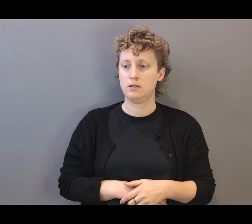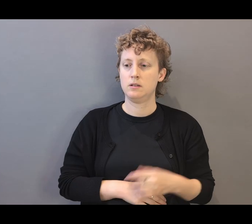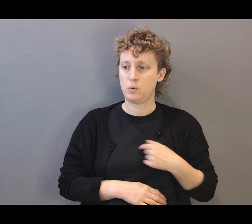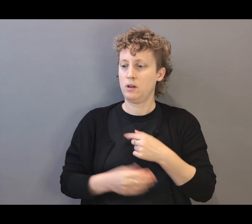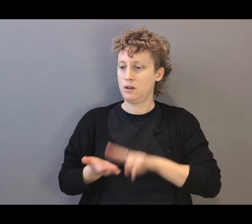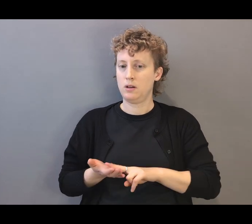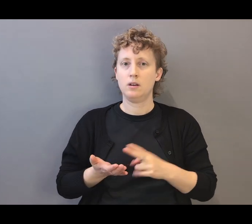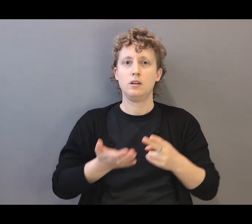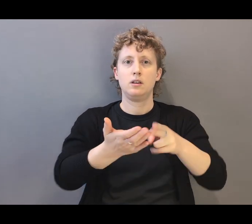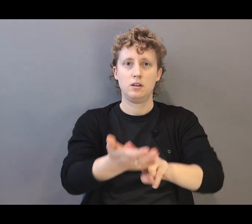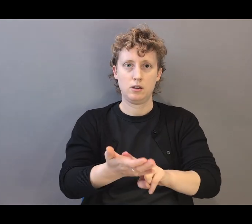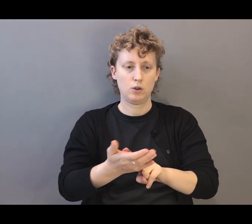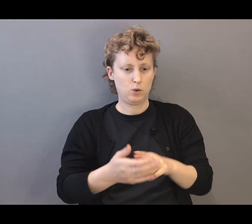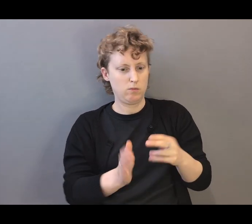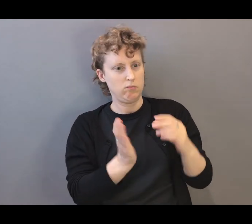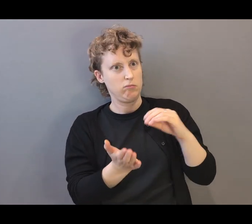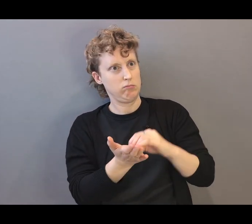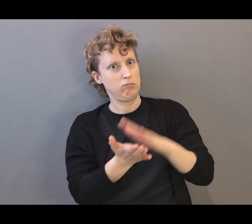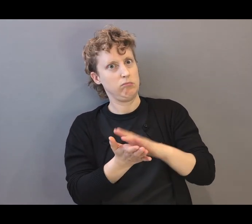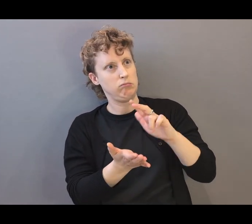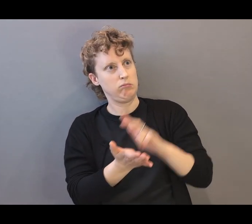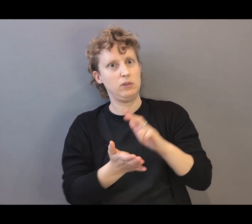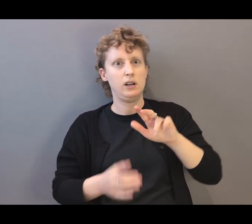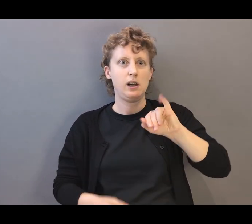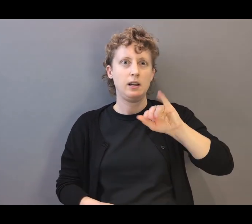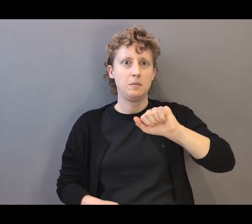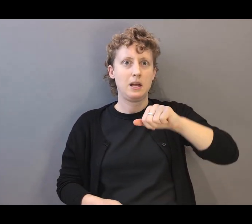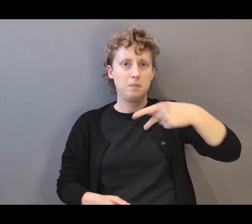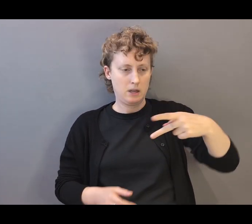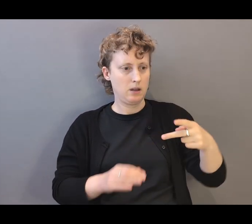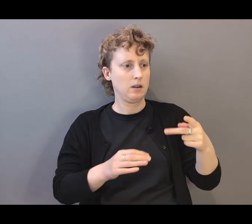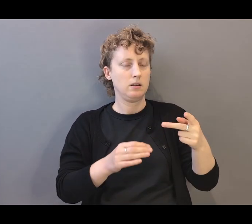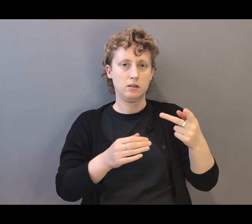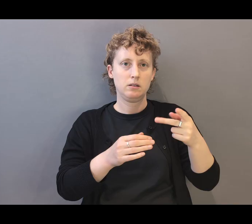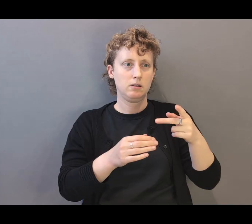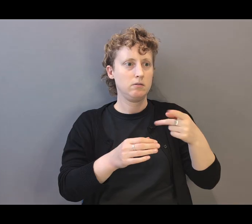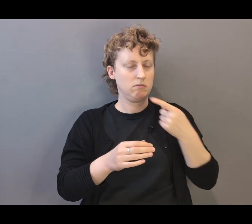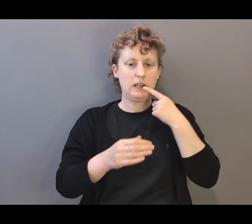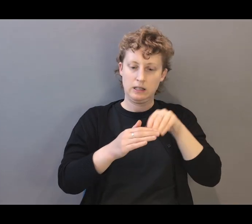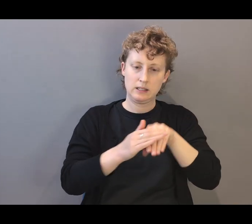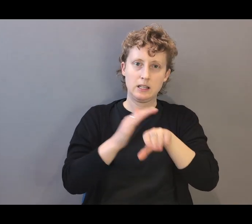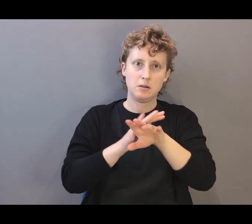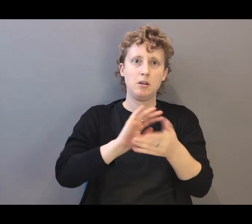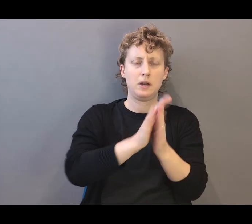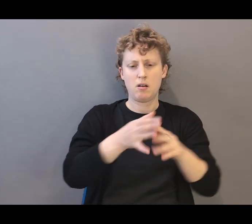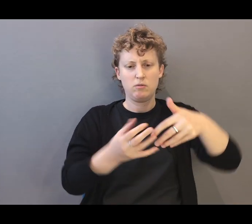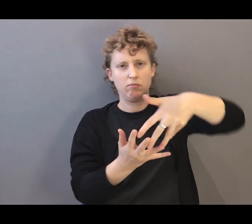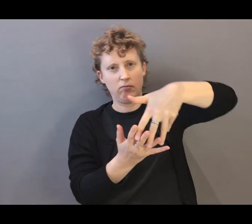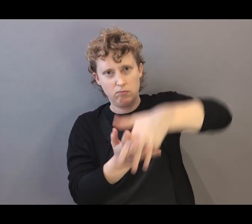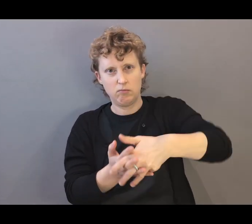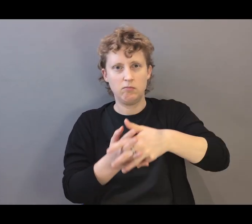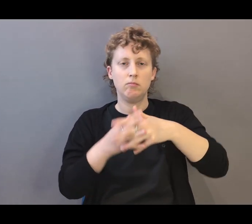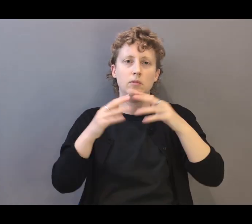of higher education curricula. And Catherine was mentioning that this morning as well. So another positive topic I would like to